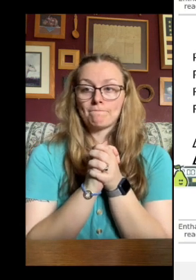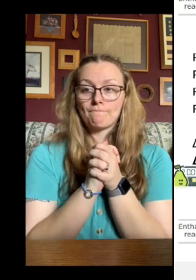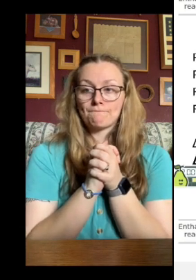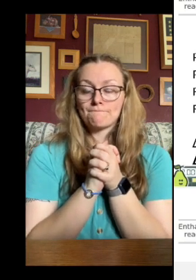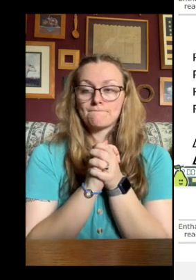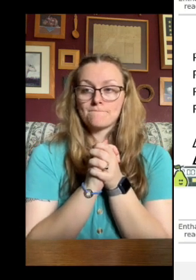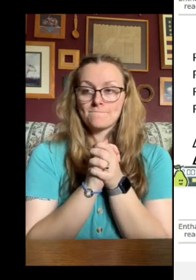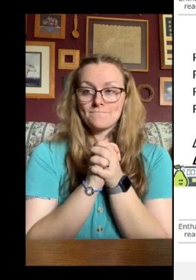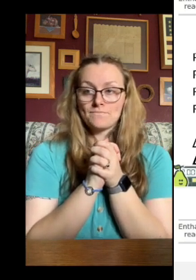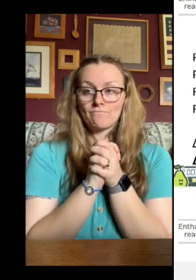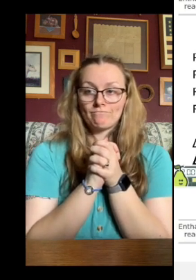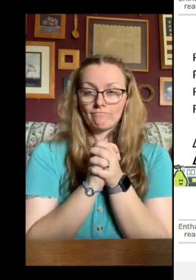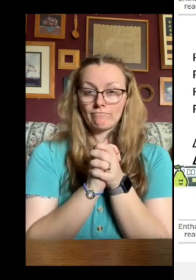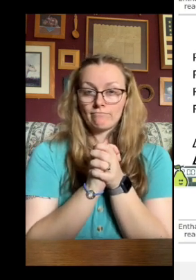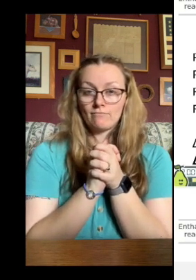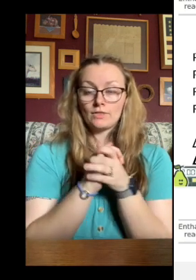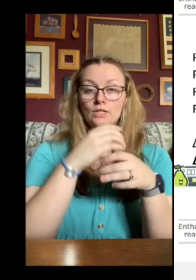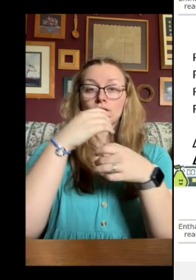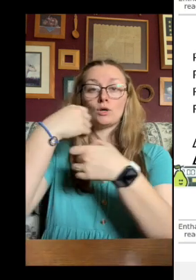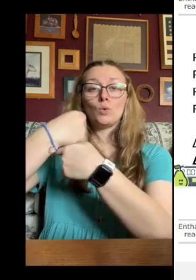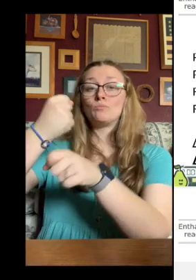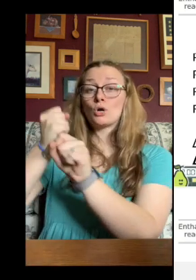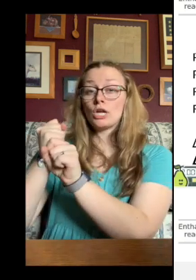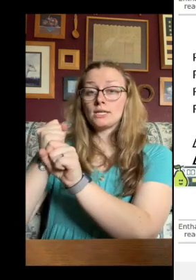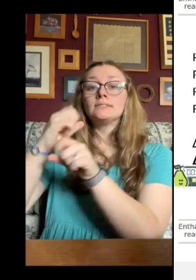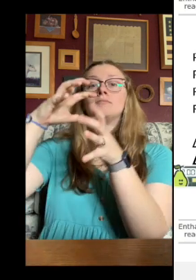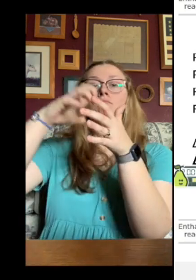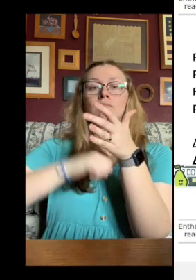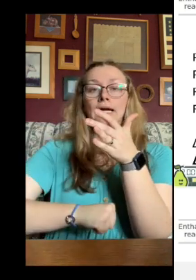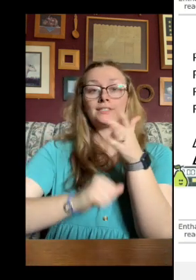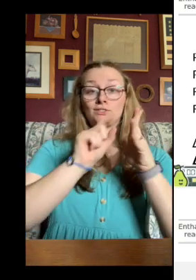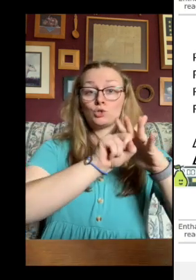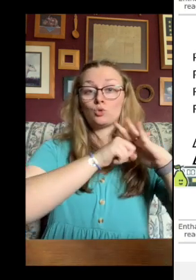it's products minus reactants. So my negative